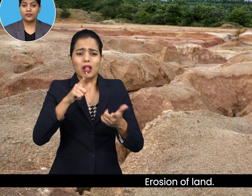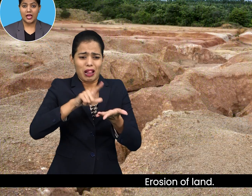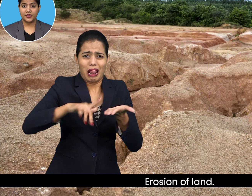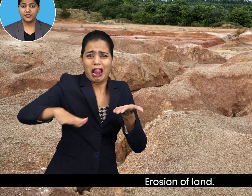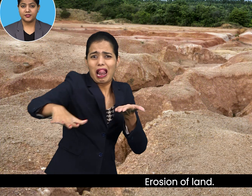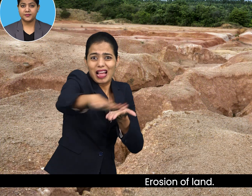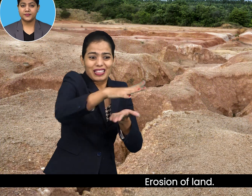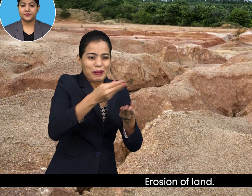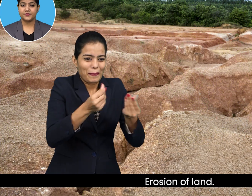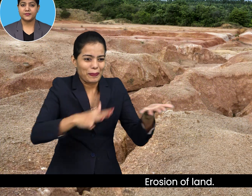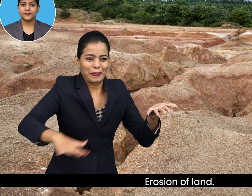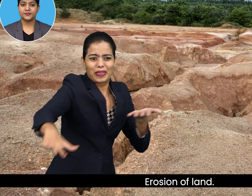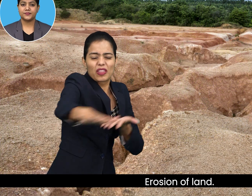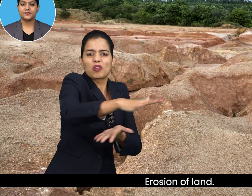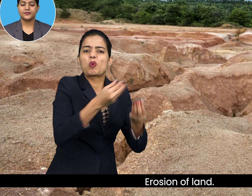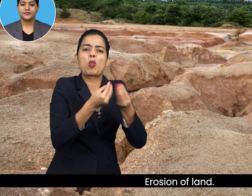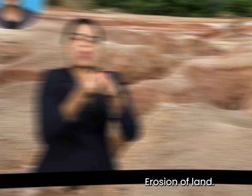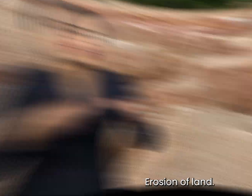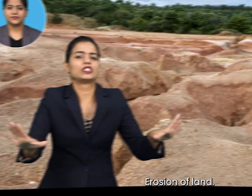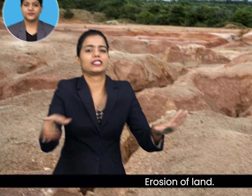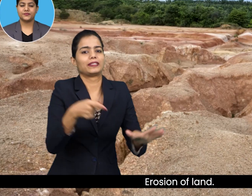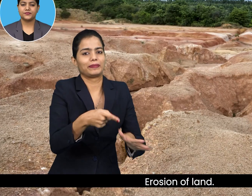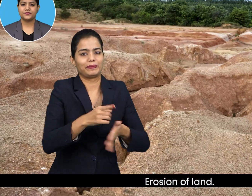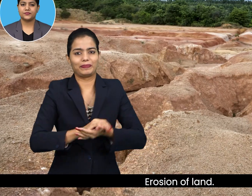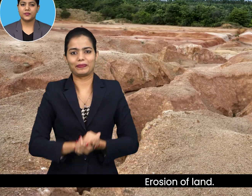erosion of land,